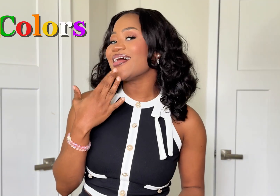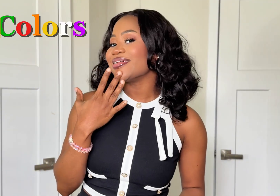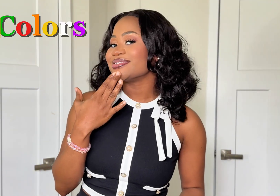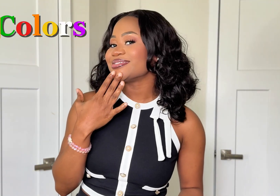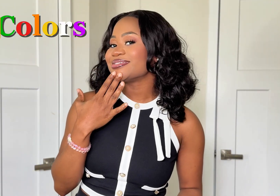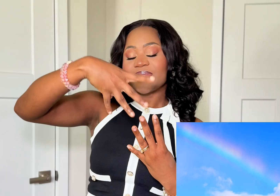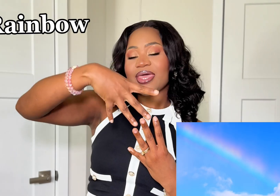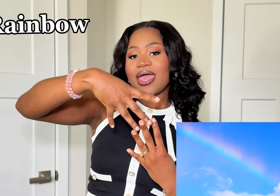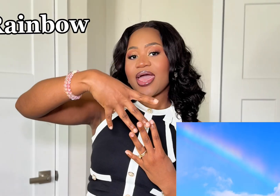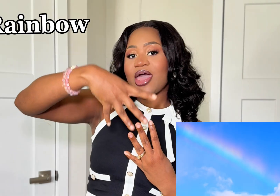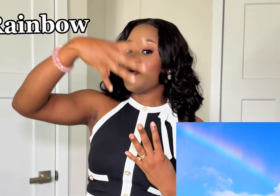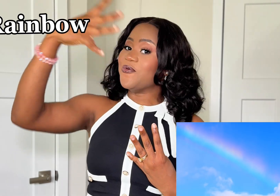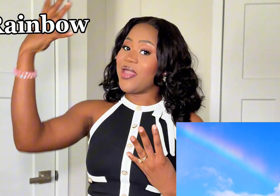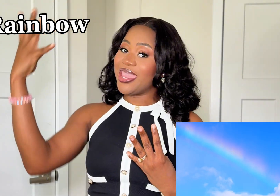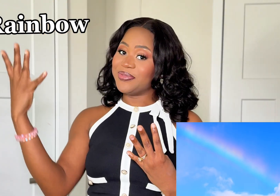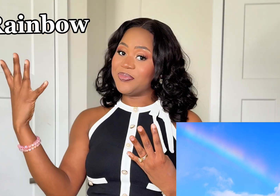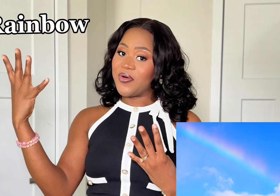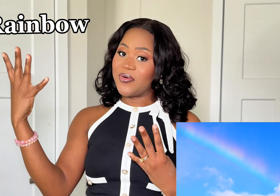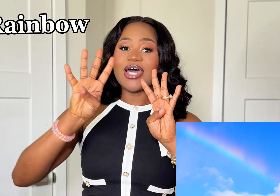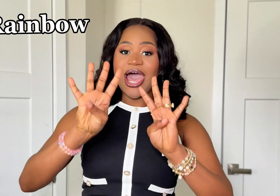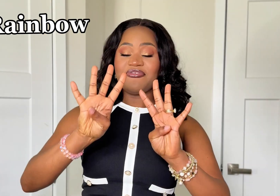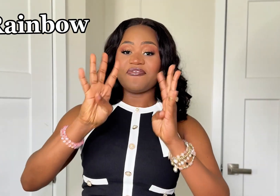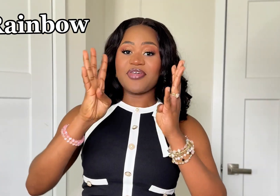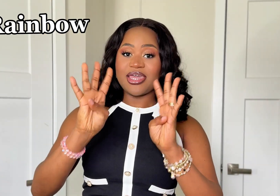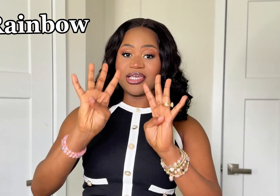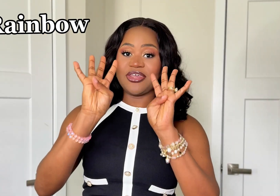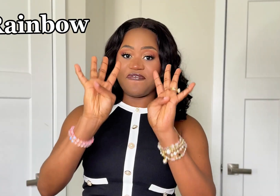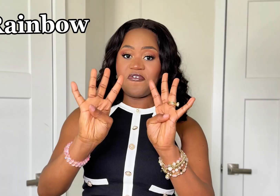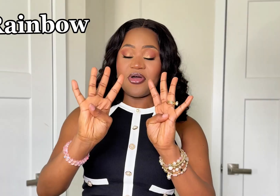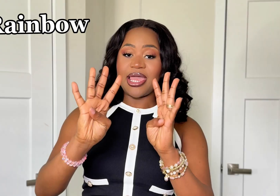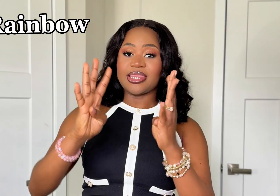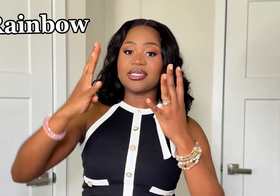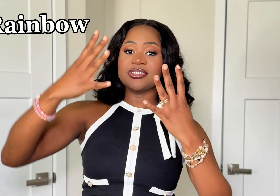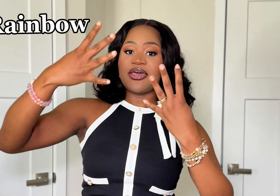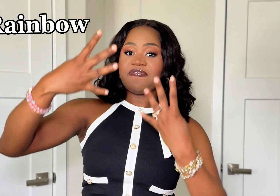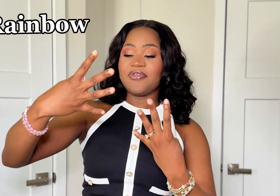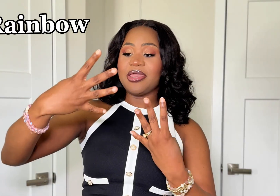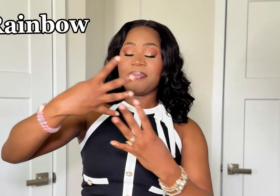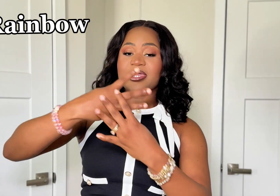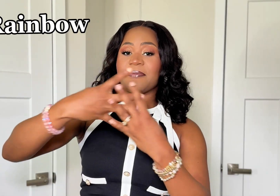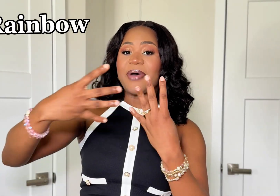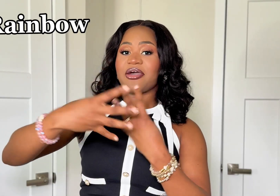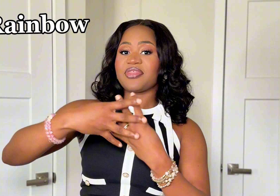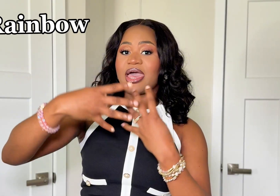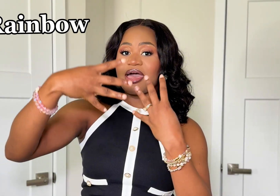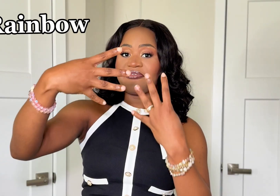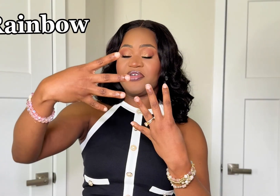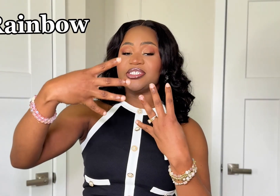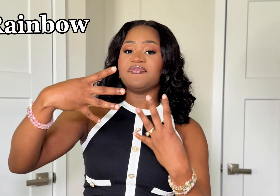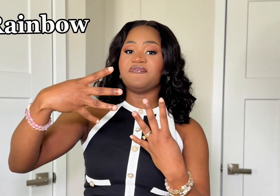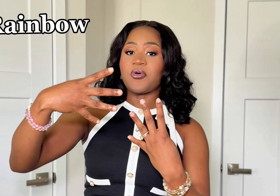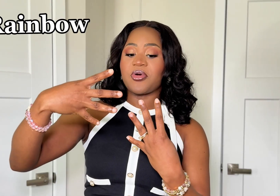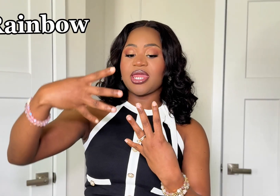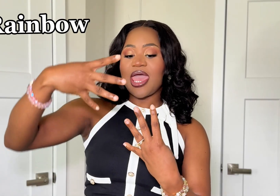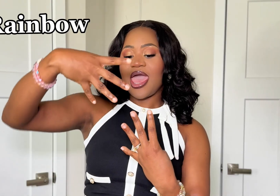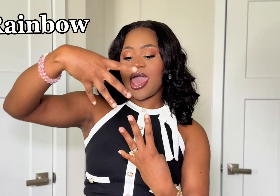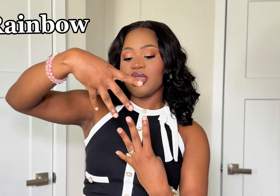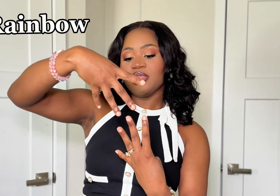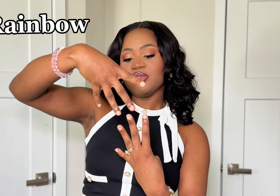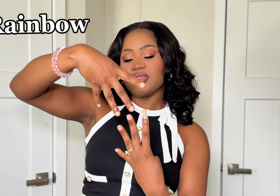Colors. Rainbow. Have your fingers in four like this, flip it, the back of the hand facing forward, and you take